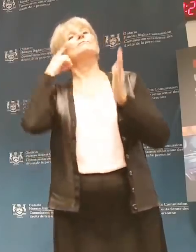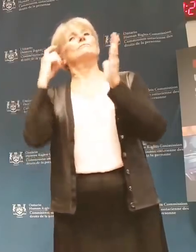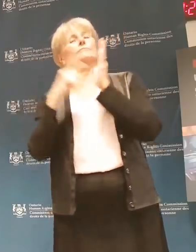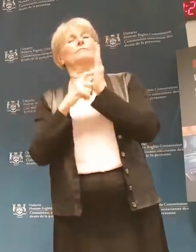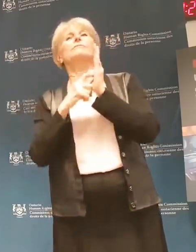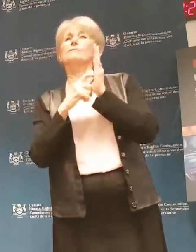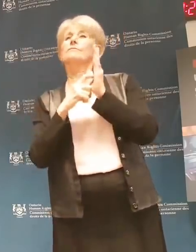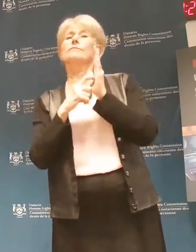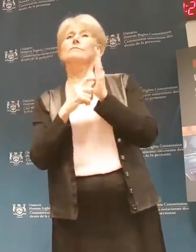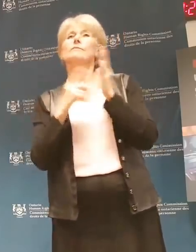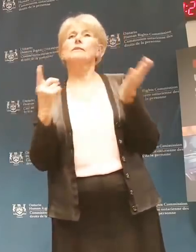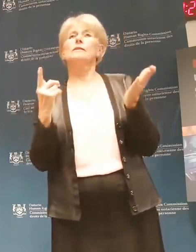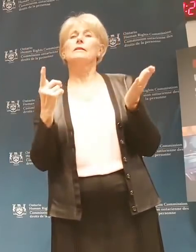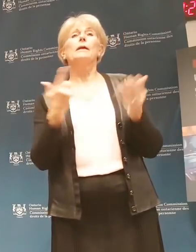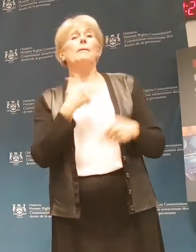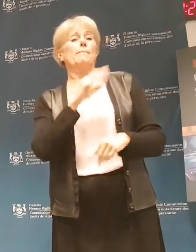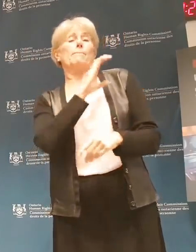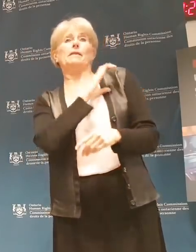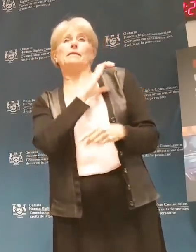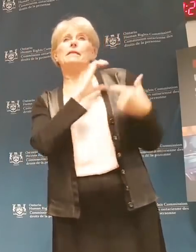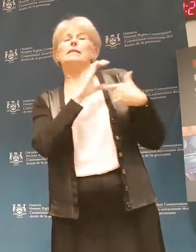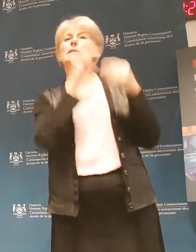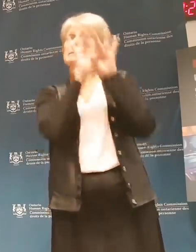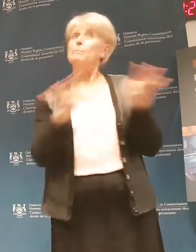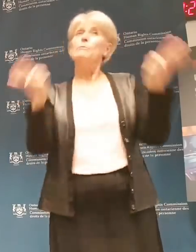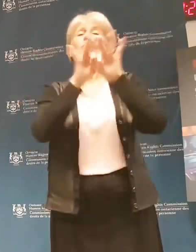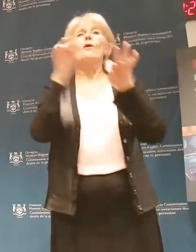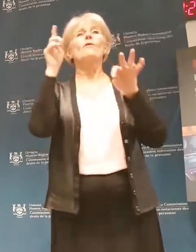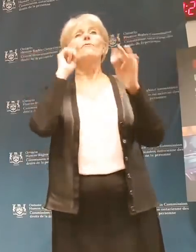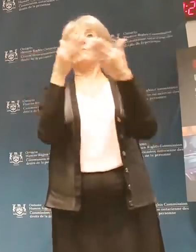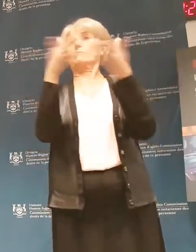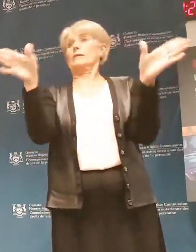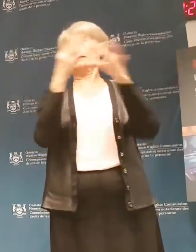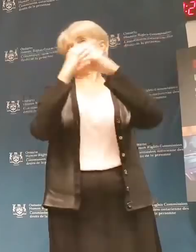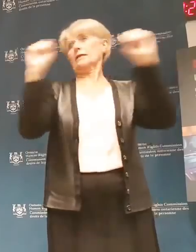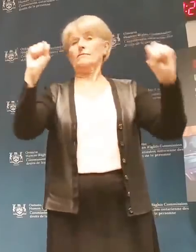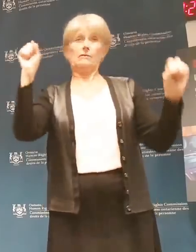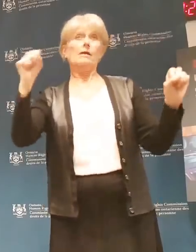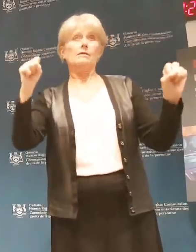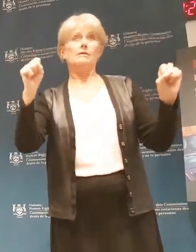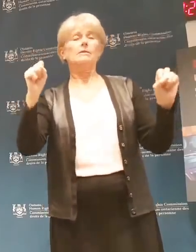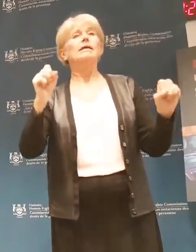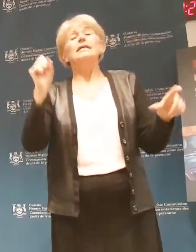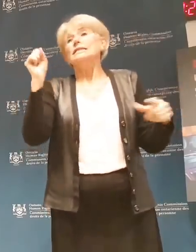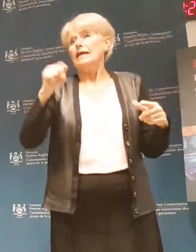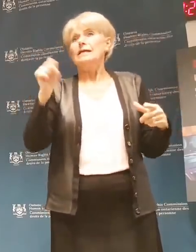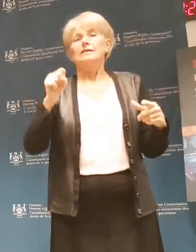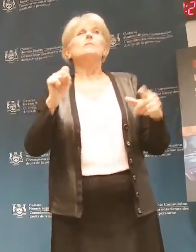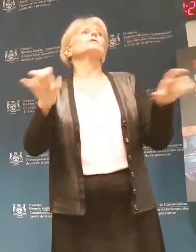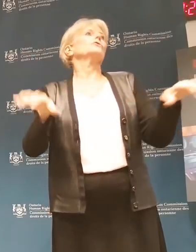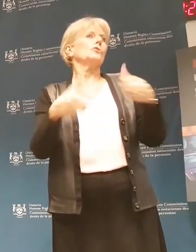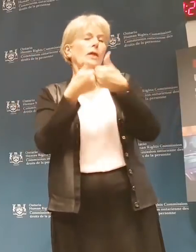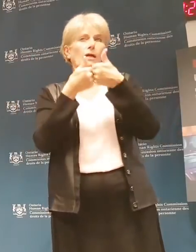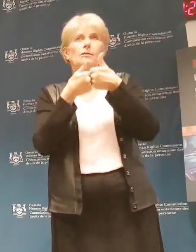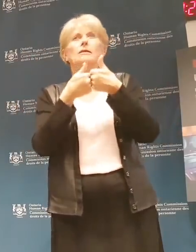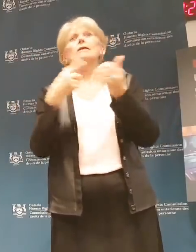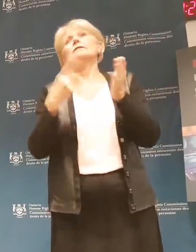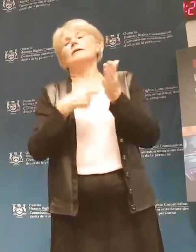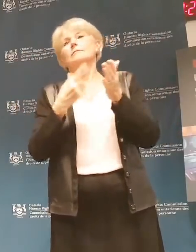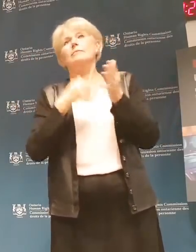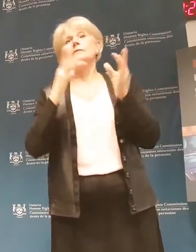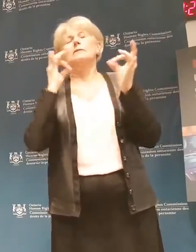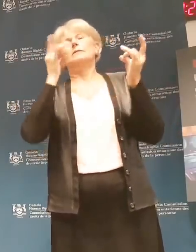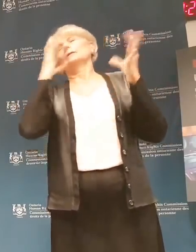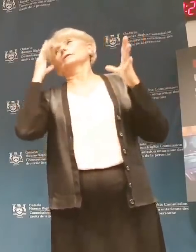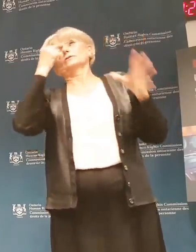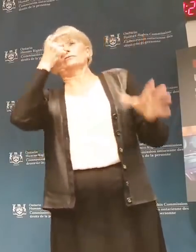recognizes that policing is vital to public safety and that it is a challenging and sometimes